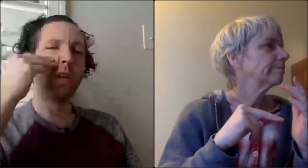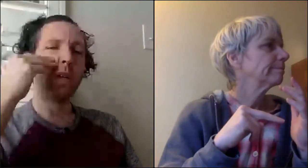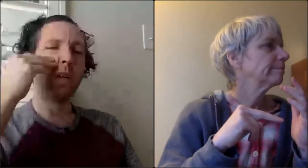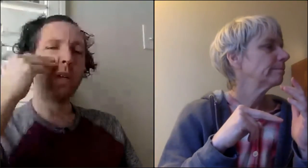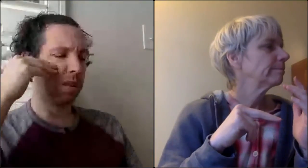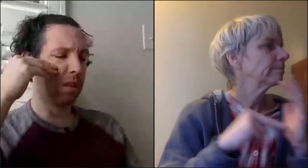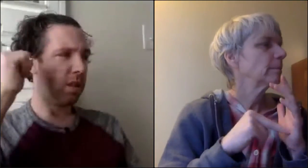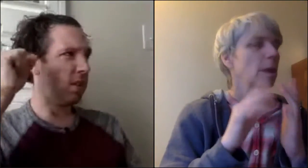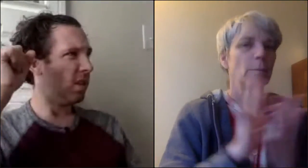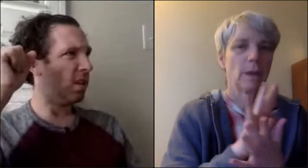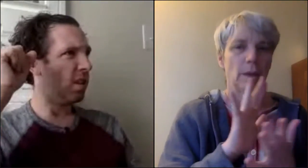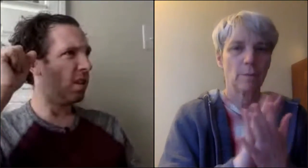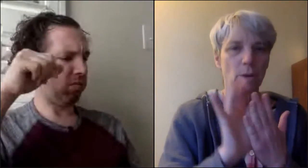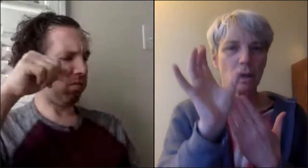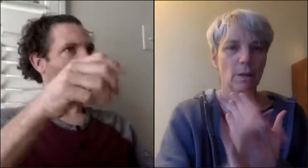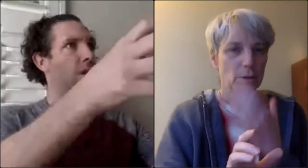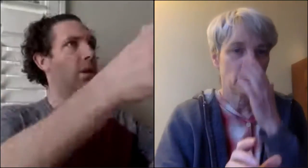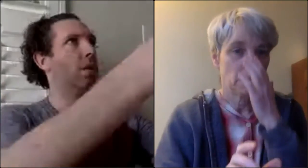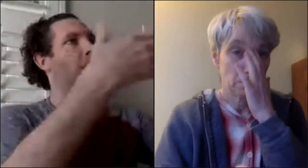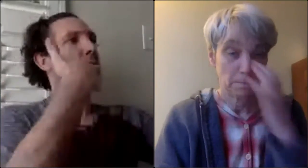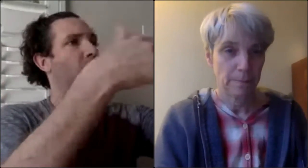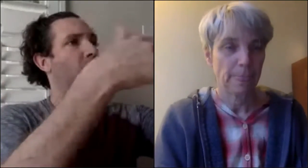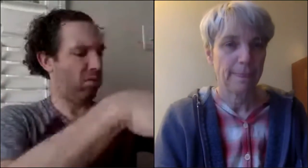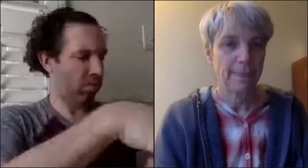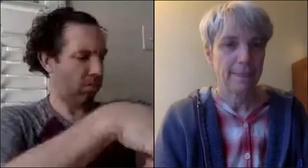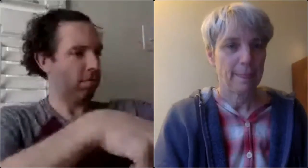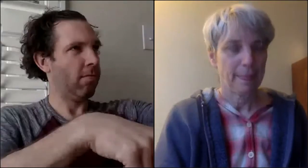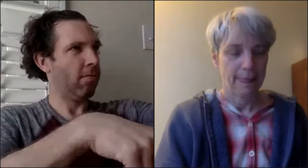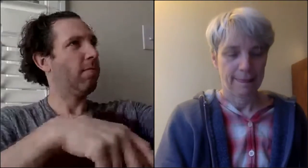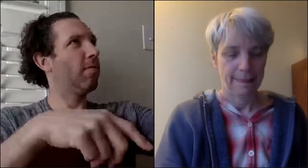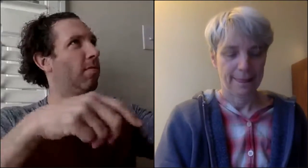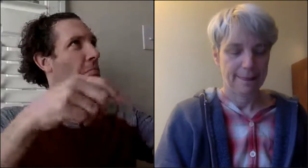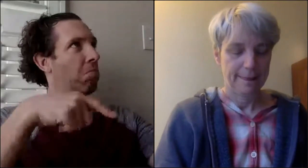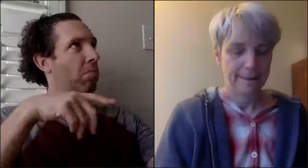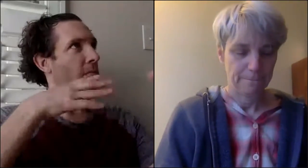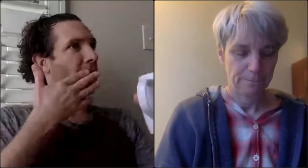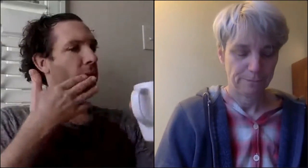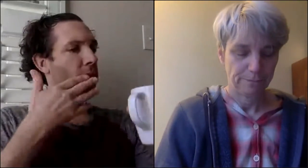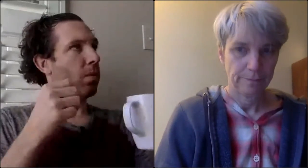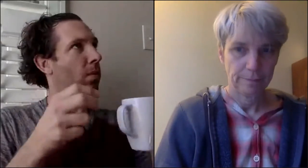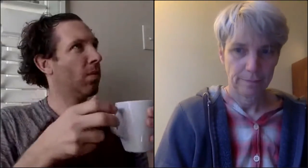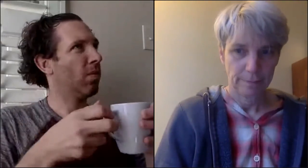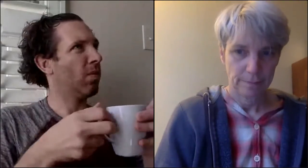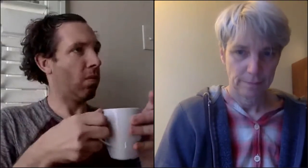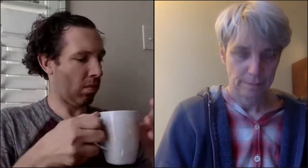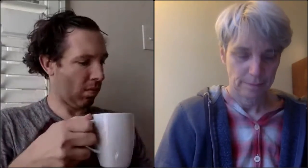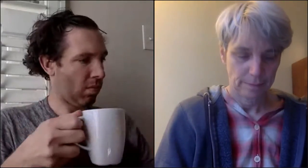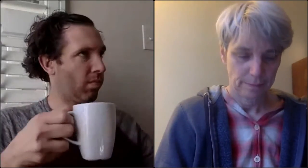There she is. So Lisa's going to tell you about something or nothing. Just tell me that you can still see me when I go. Okay, go back to the